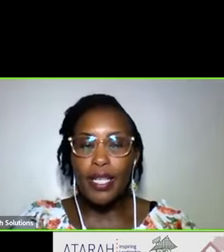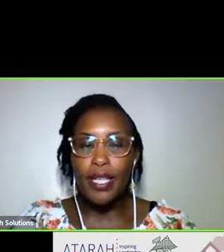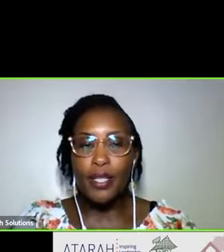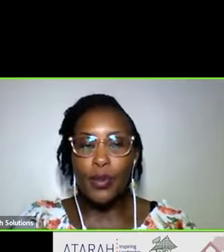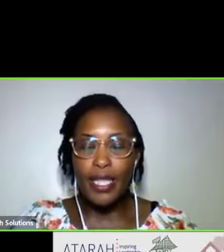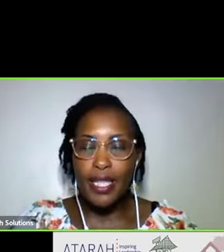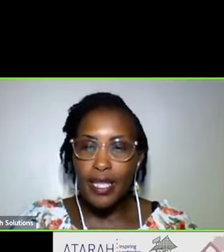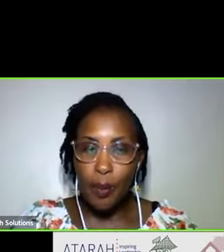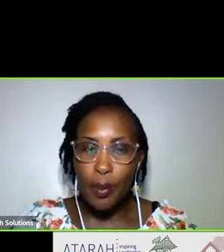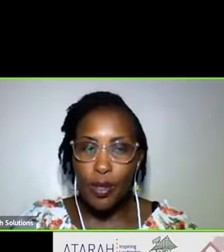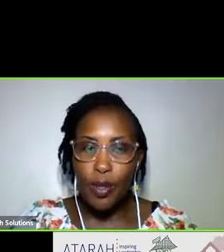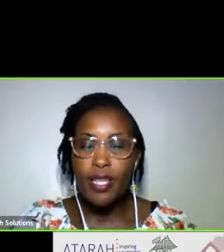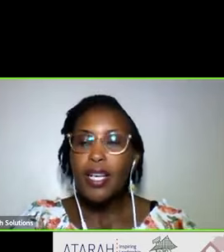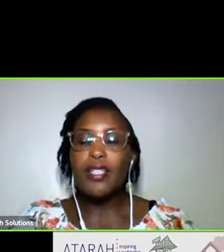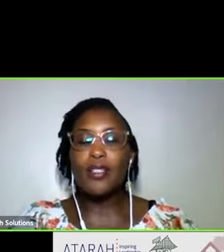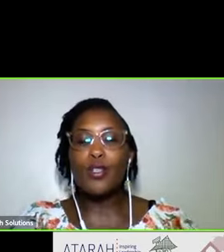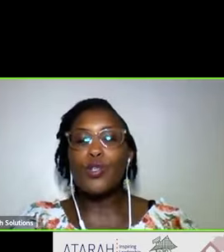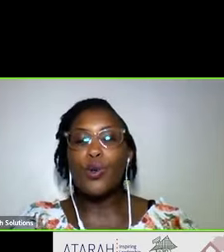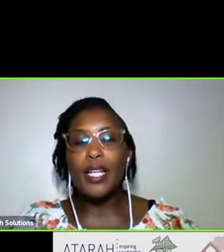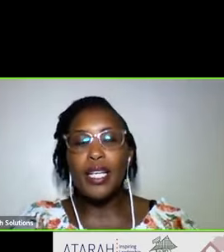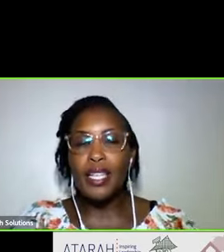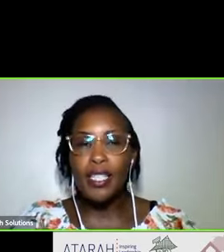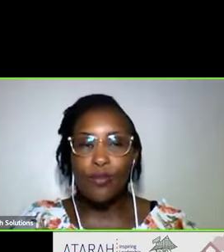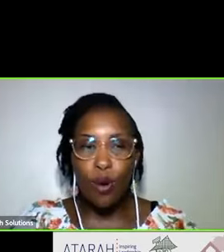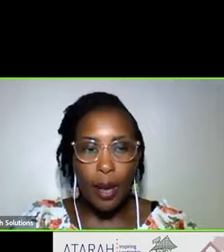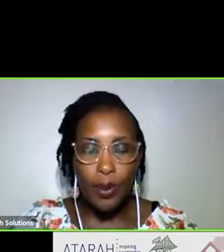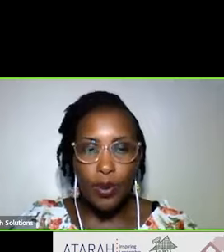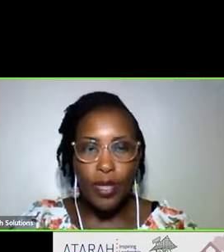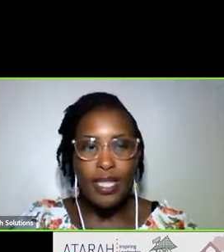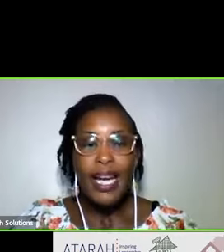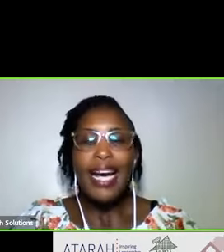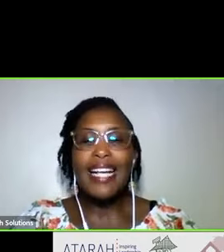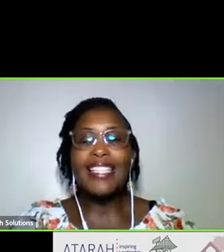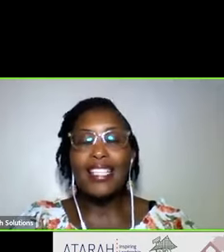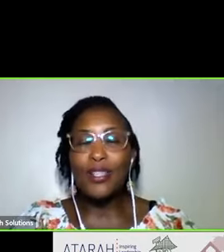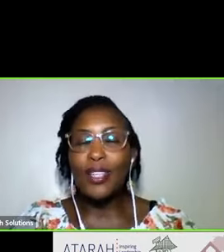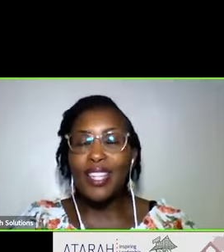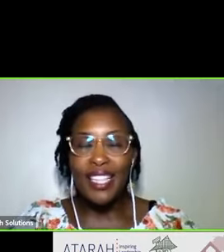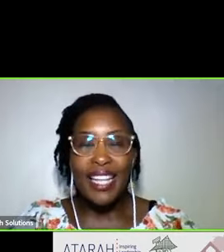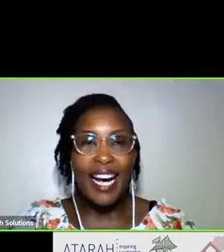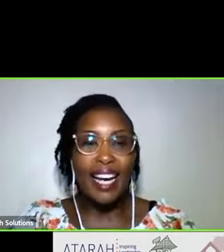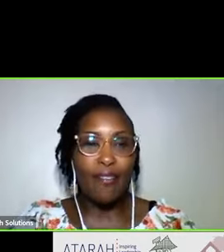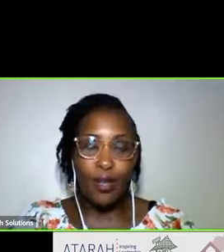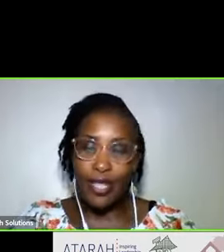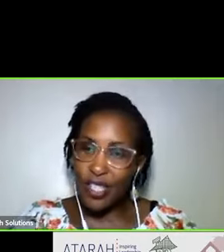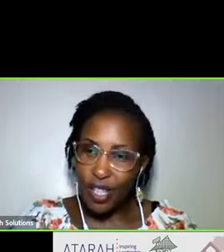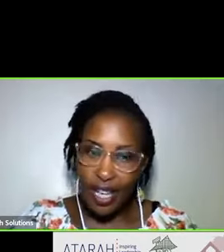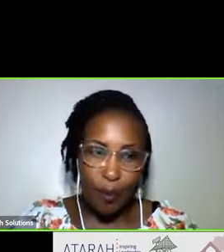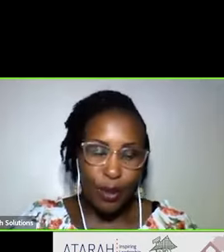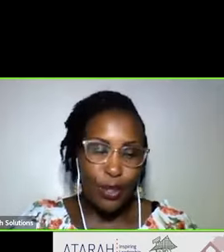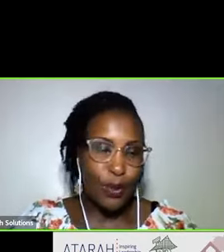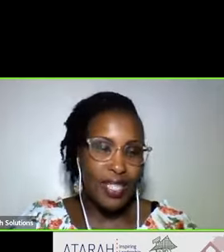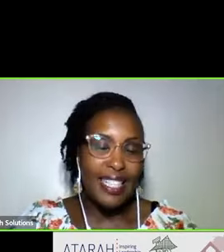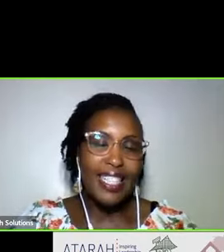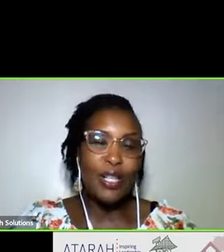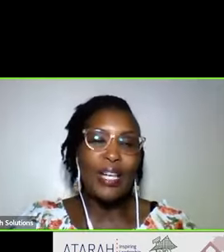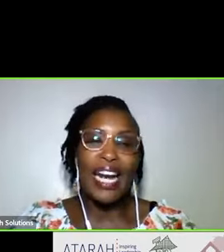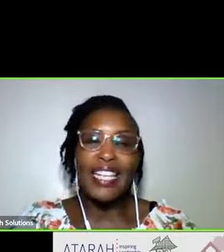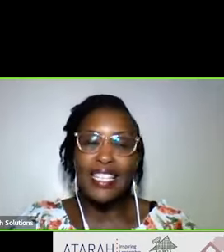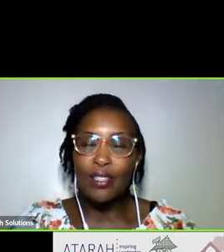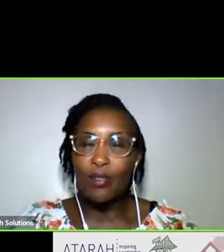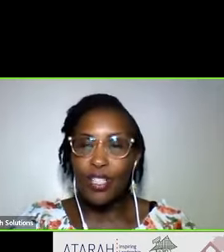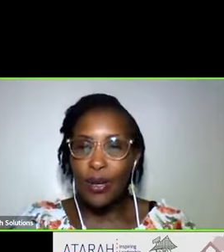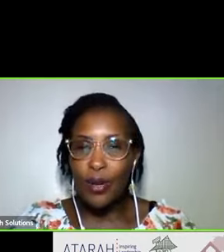we did 26 episodes. Season 2, we did 34 episodes. And season 3, I have lost track because we started